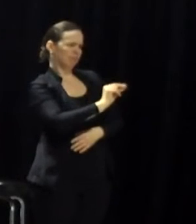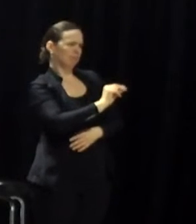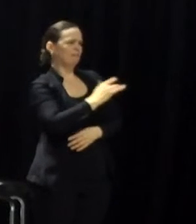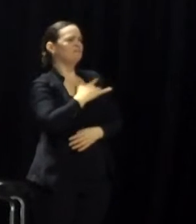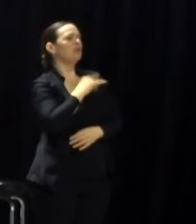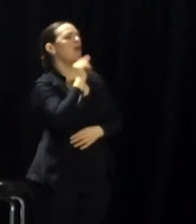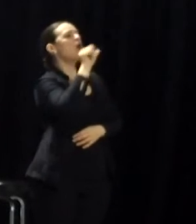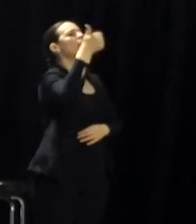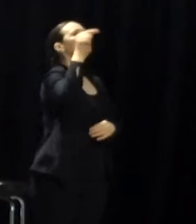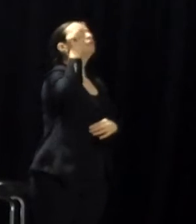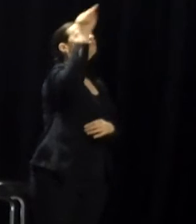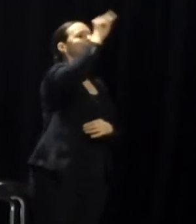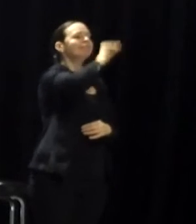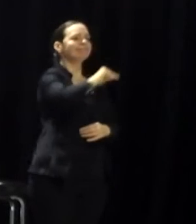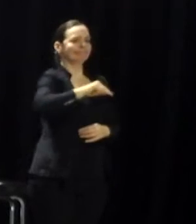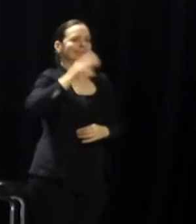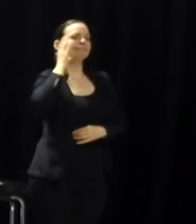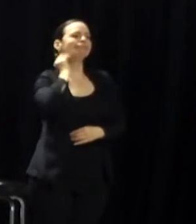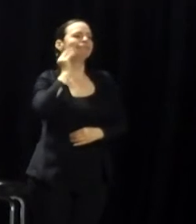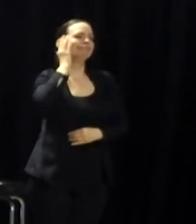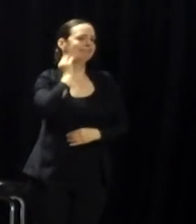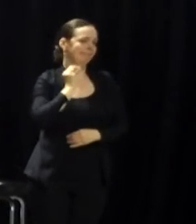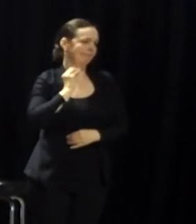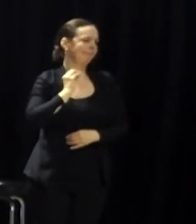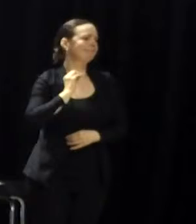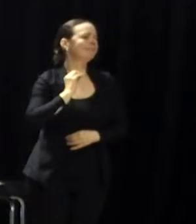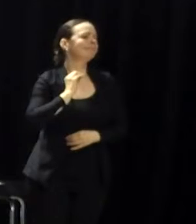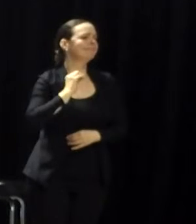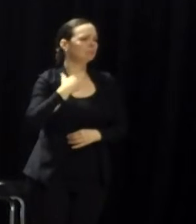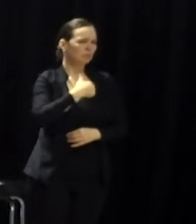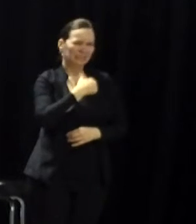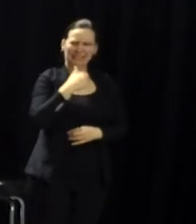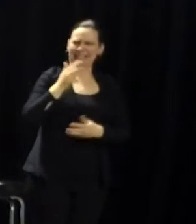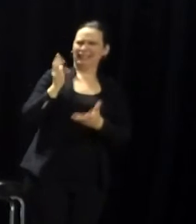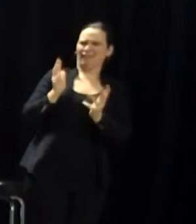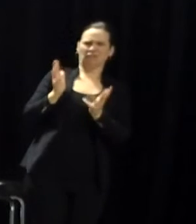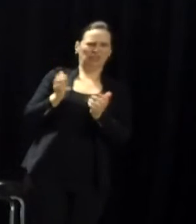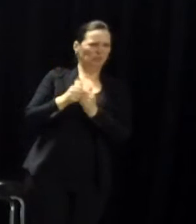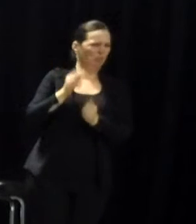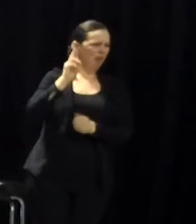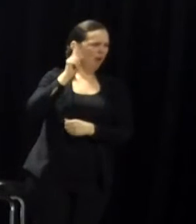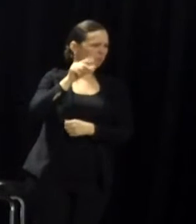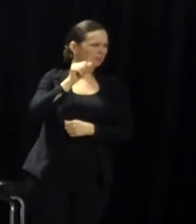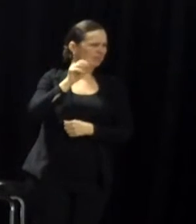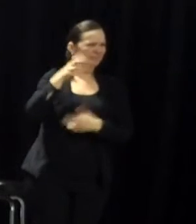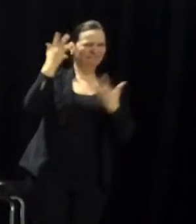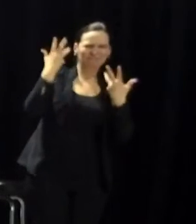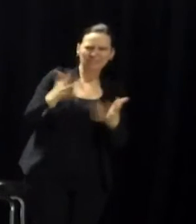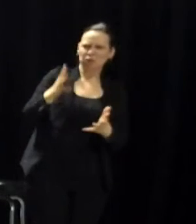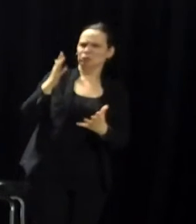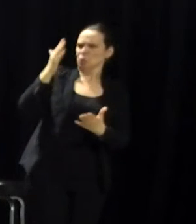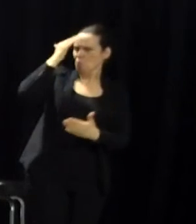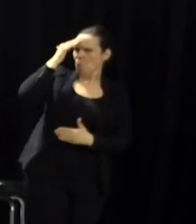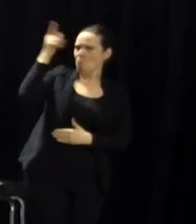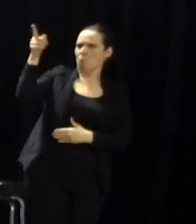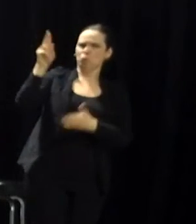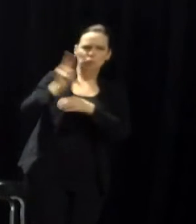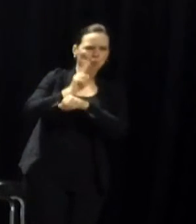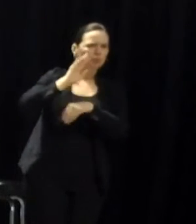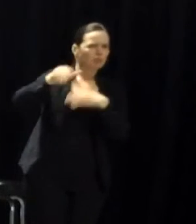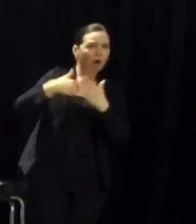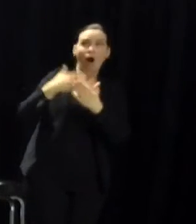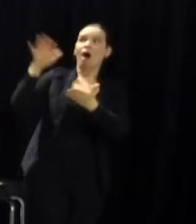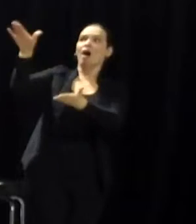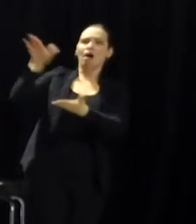Joe's. So I don't think there's wide doses sitting there. I saw